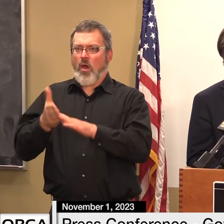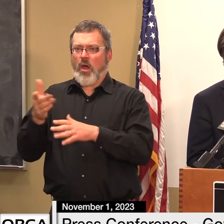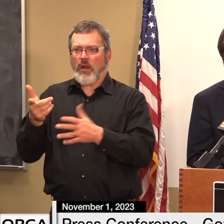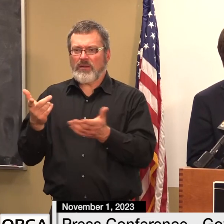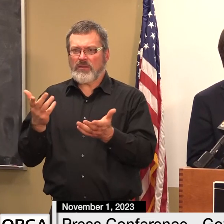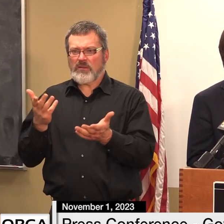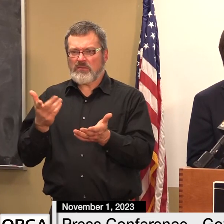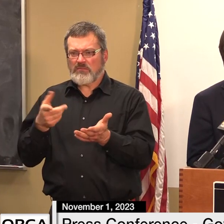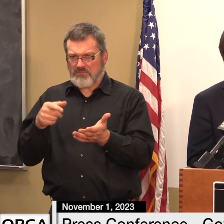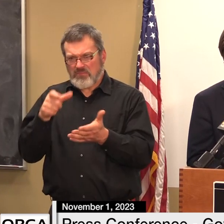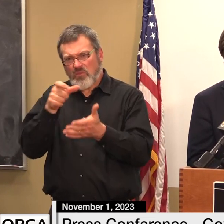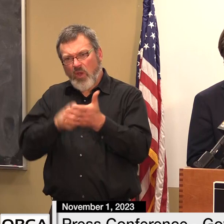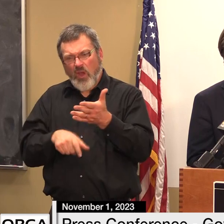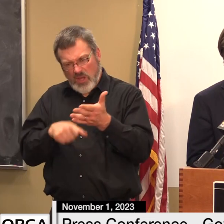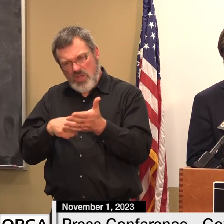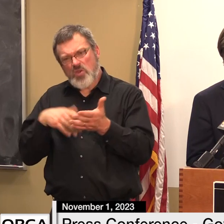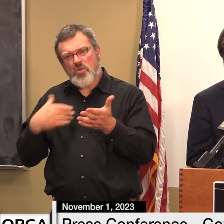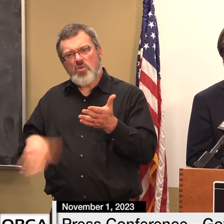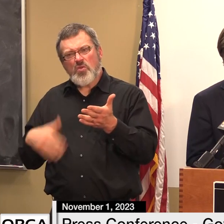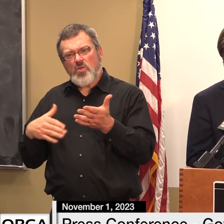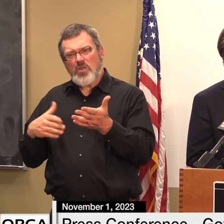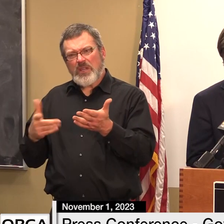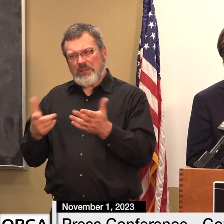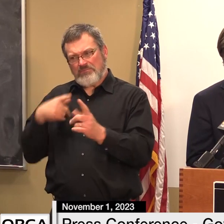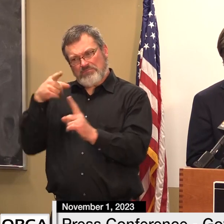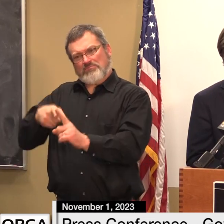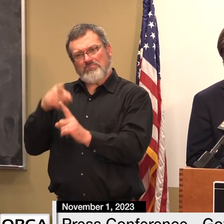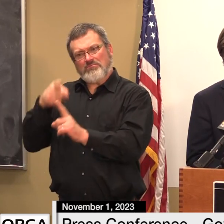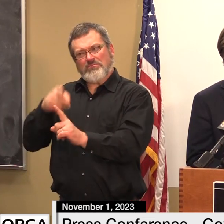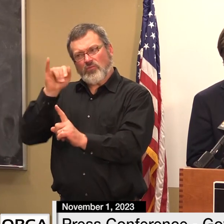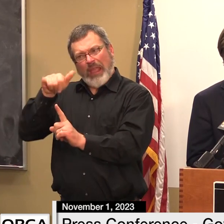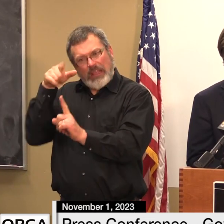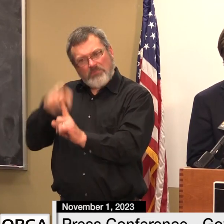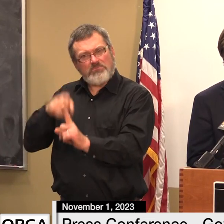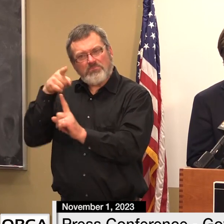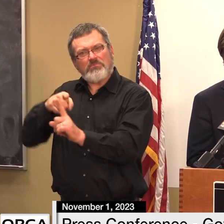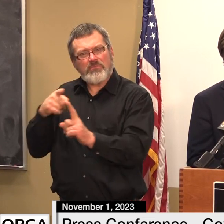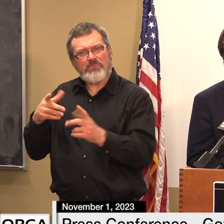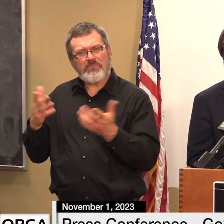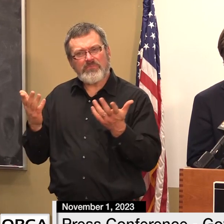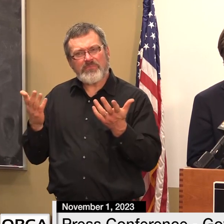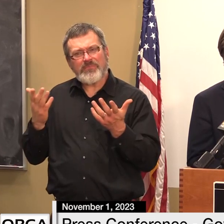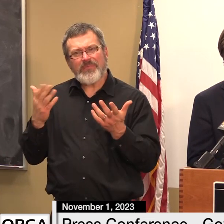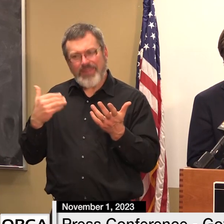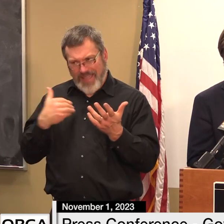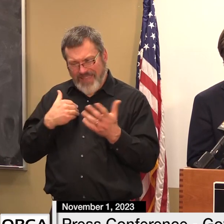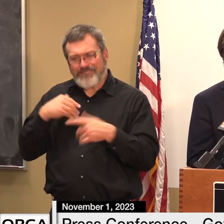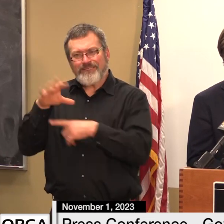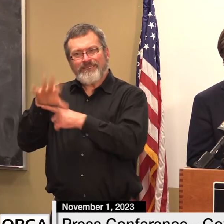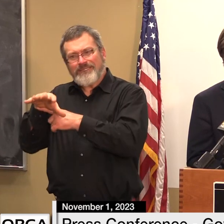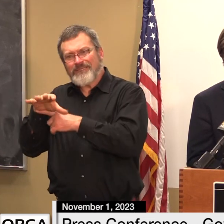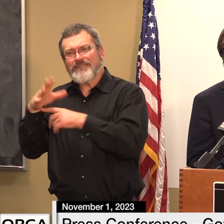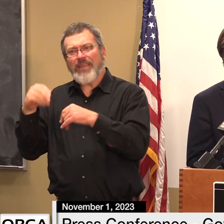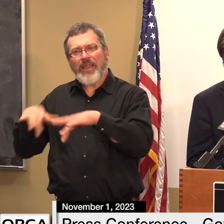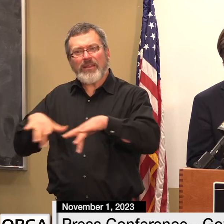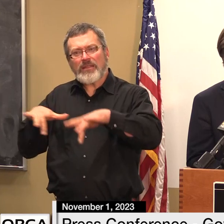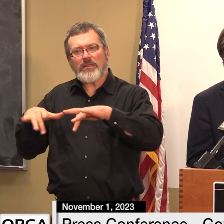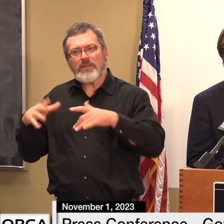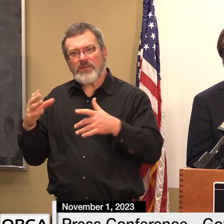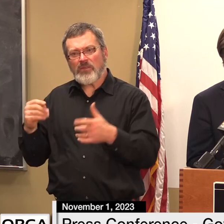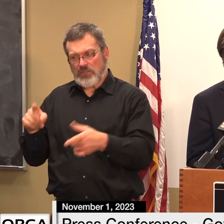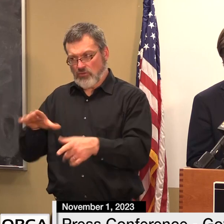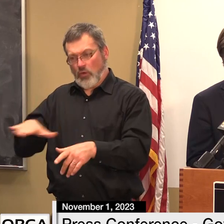story, you know, who was on tape looking at a naked child who was harming